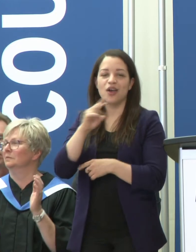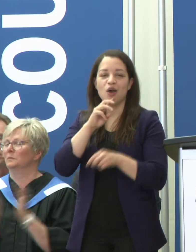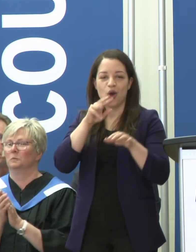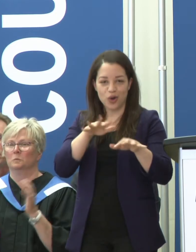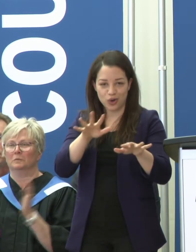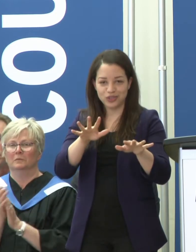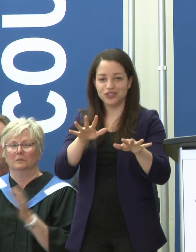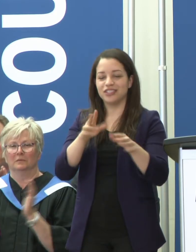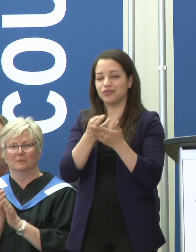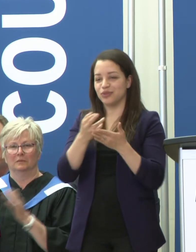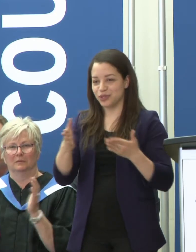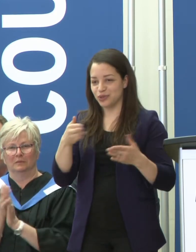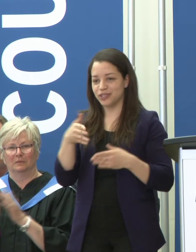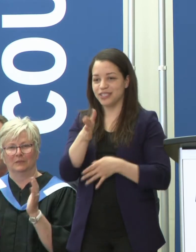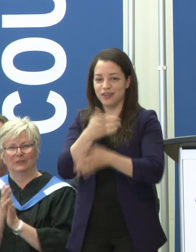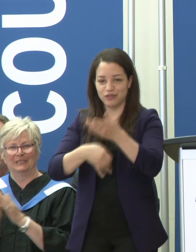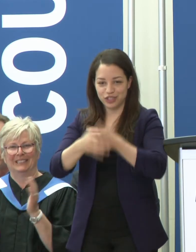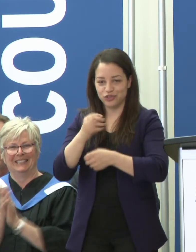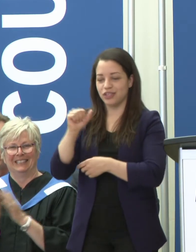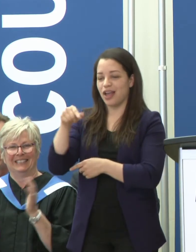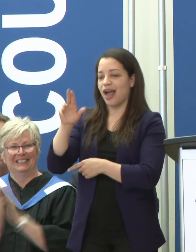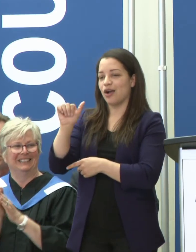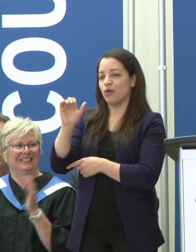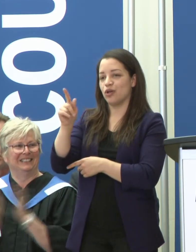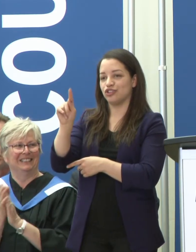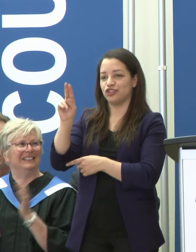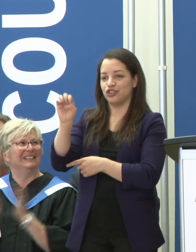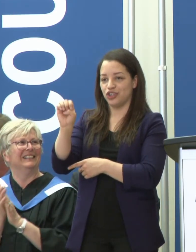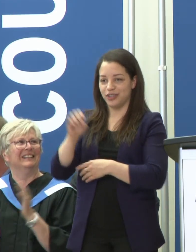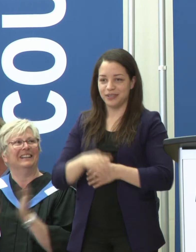Resources, Fisheries, and Aquaculture.